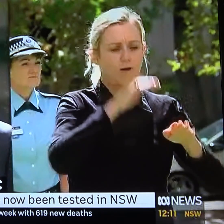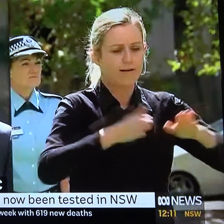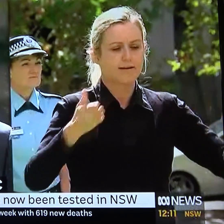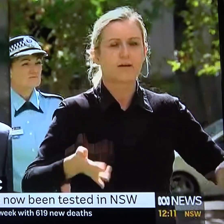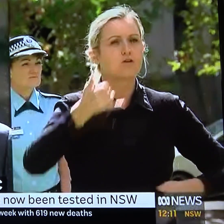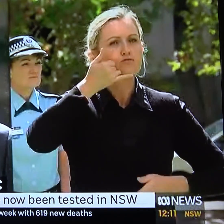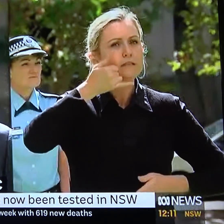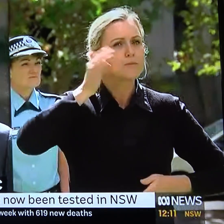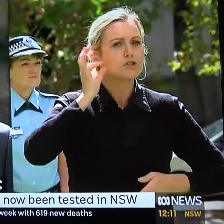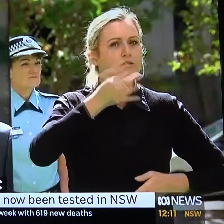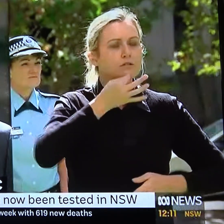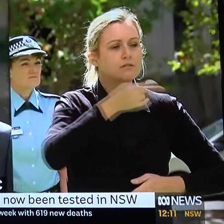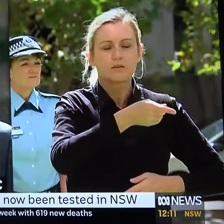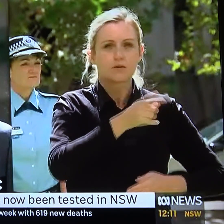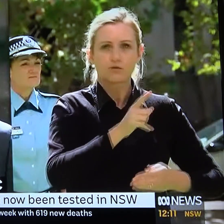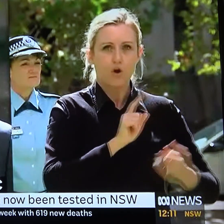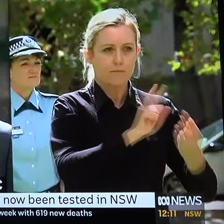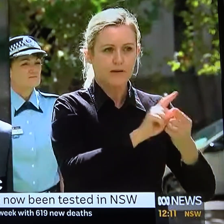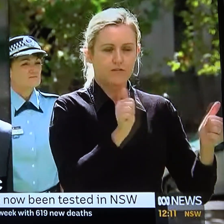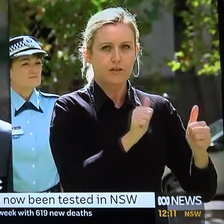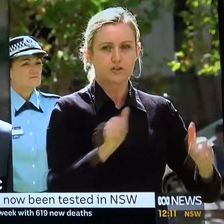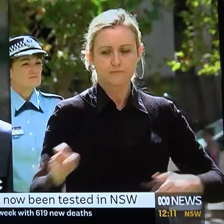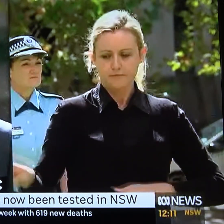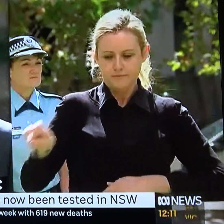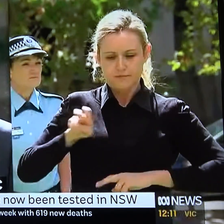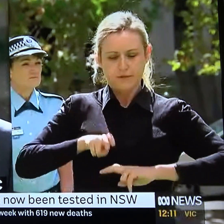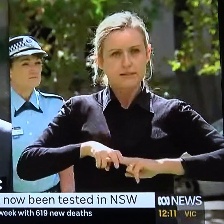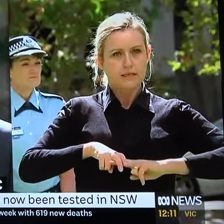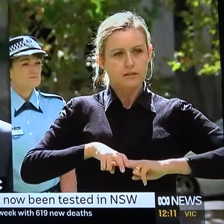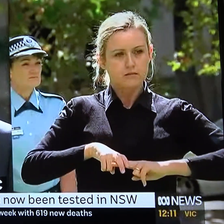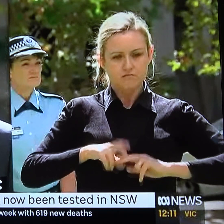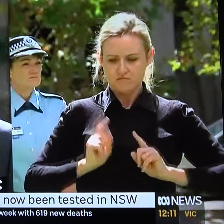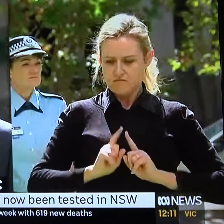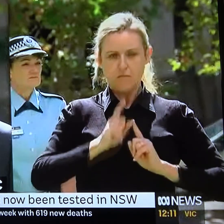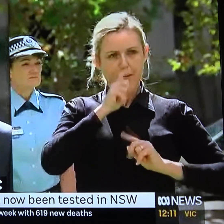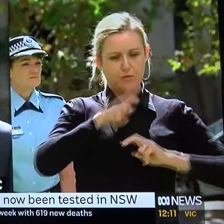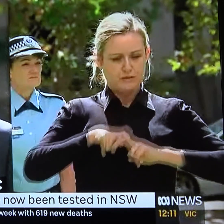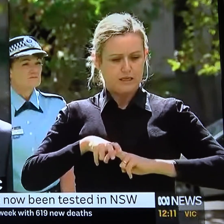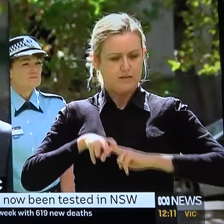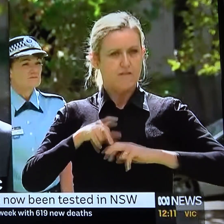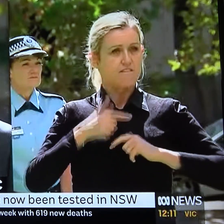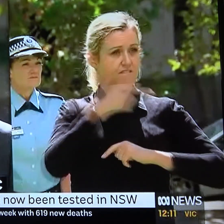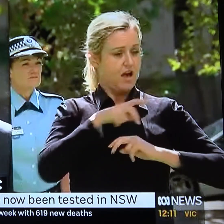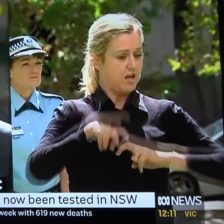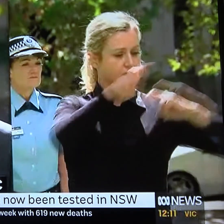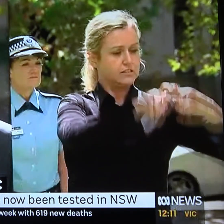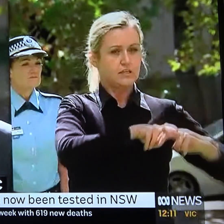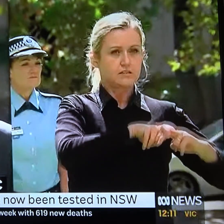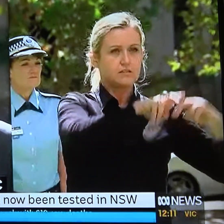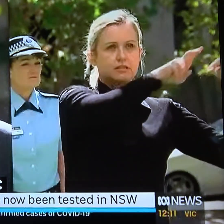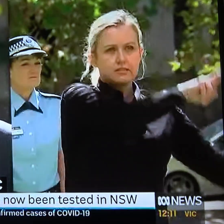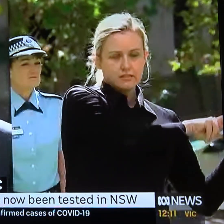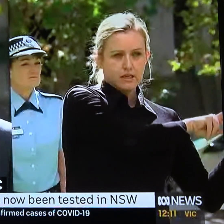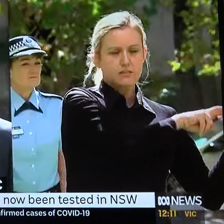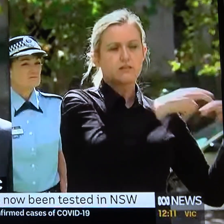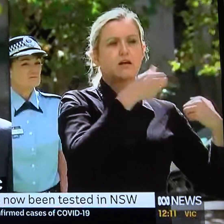In my case, she took me in and gave me those injections and looked after the rest of my health. Please, to the community, don't forget to look after yourself